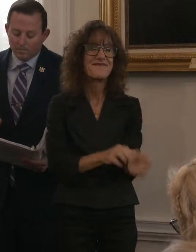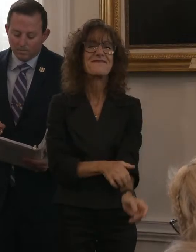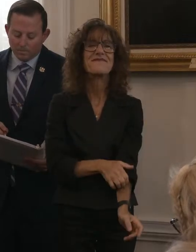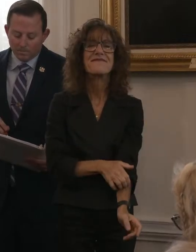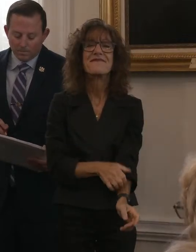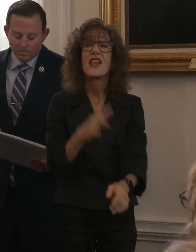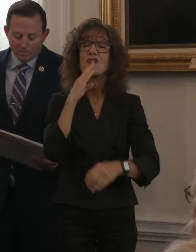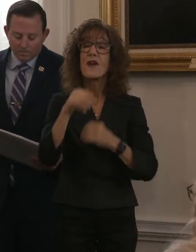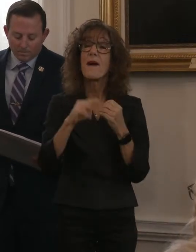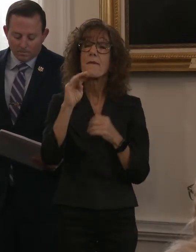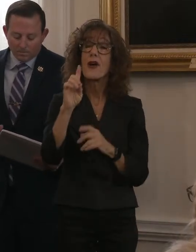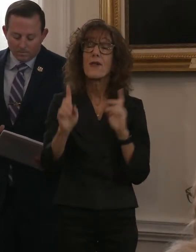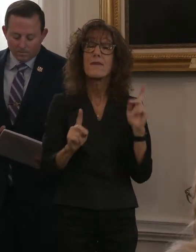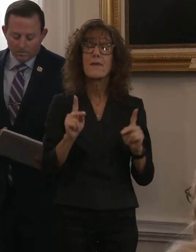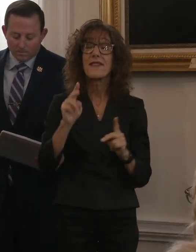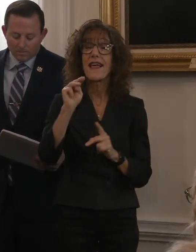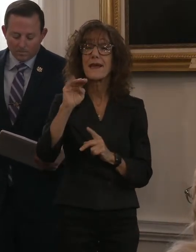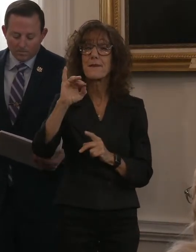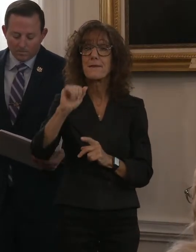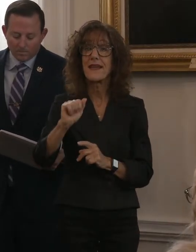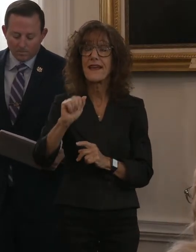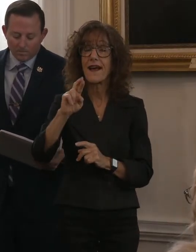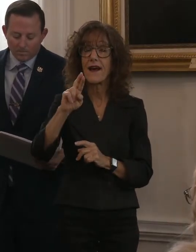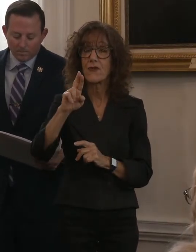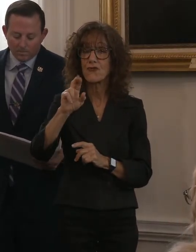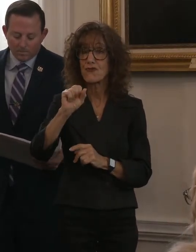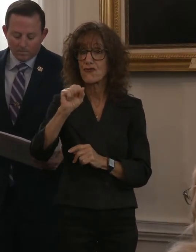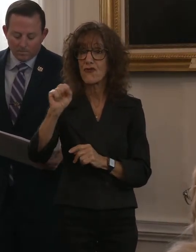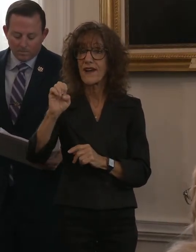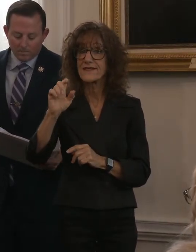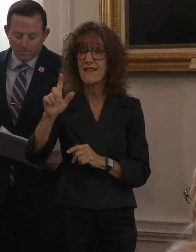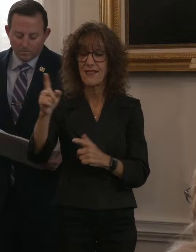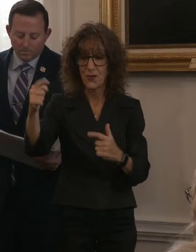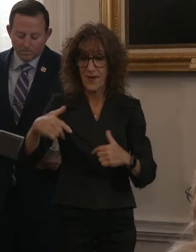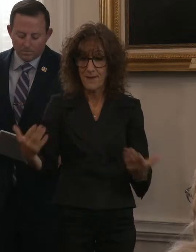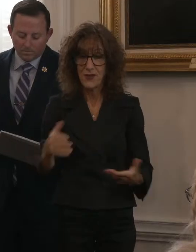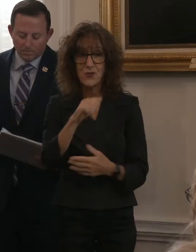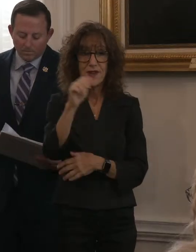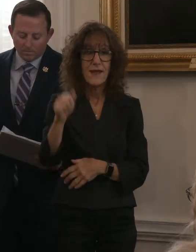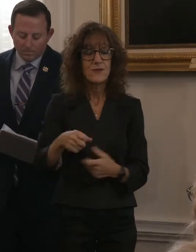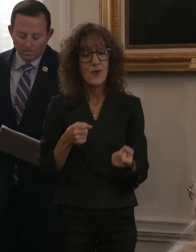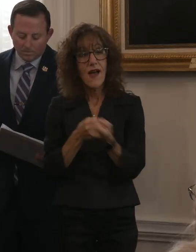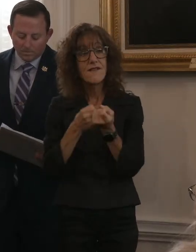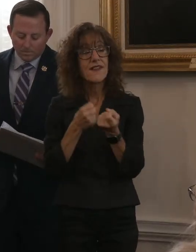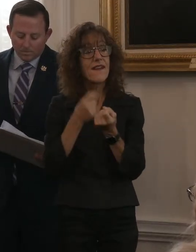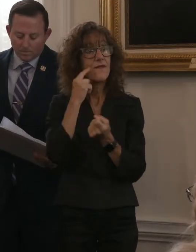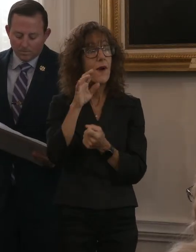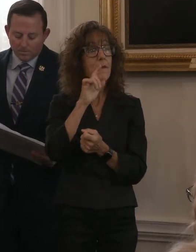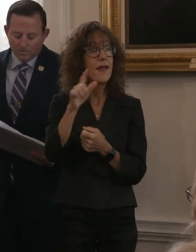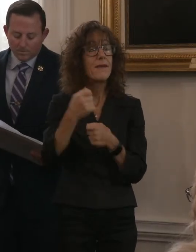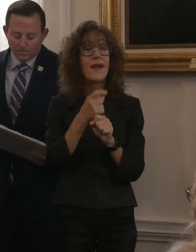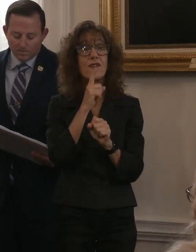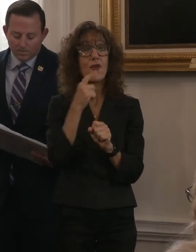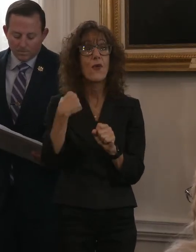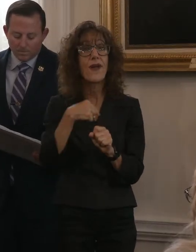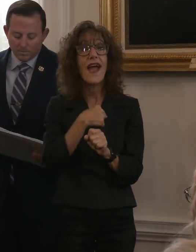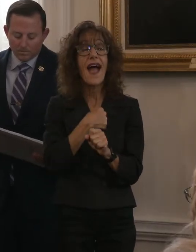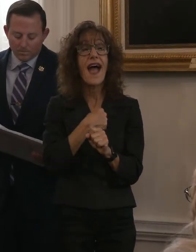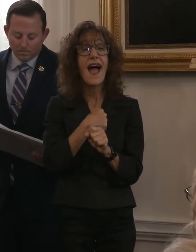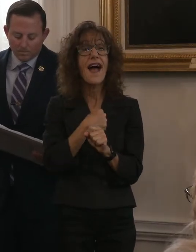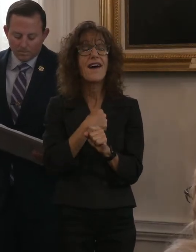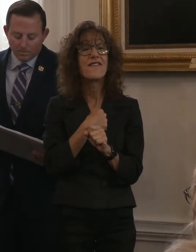We're talking about Marylanders like Mia Russell, who came to Annapolis to advocate for a bill that ensures that we have